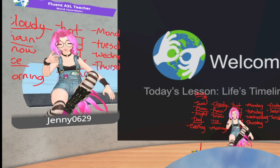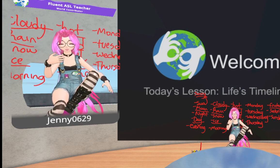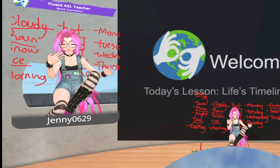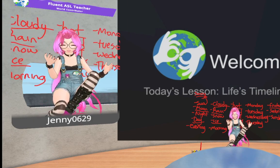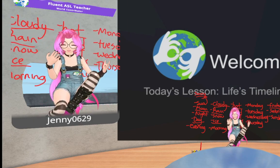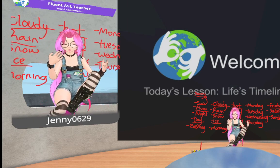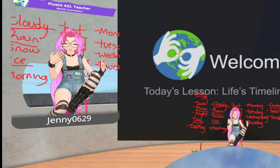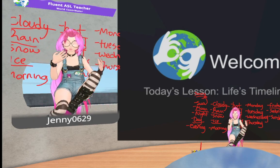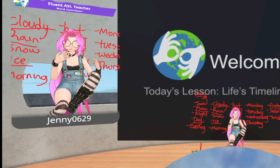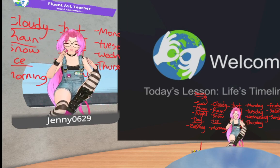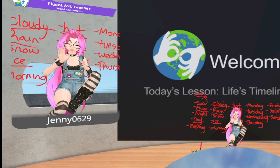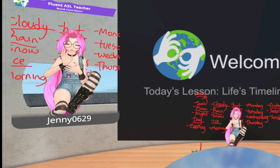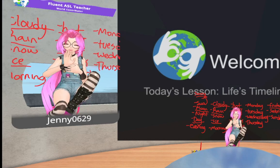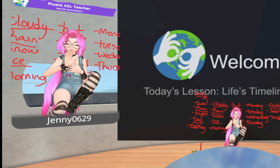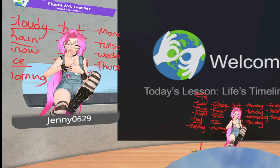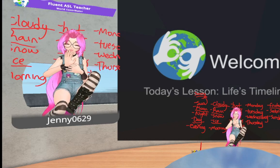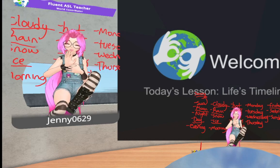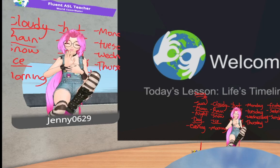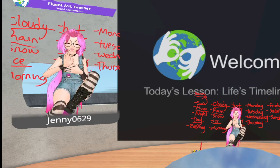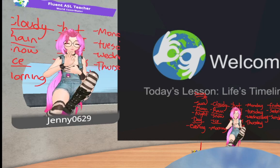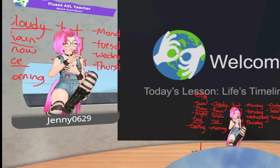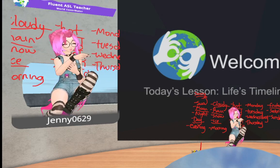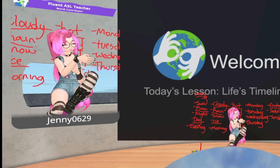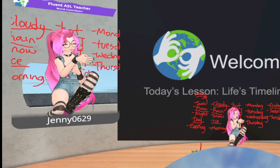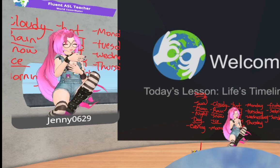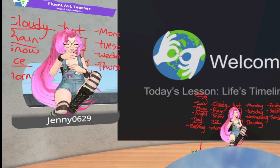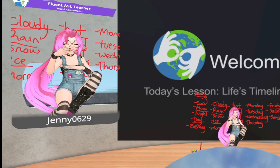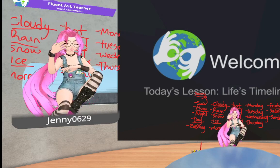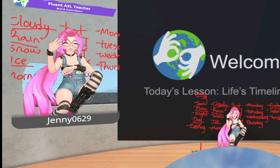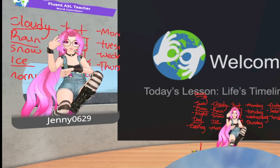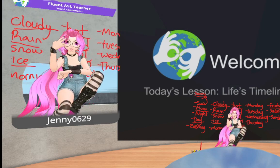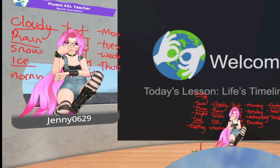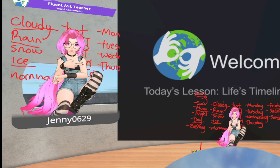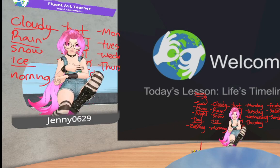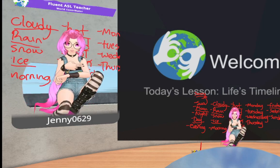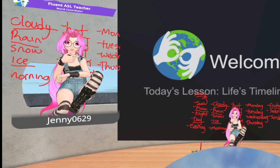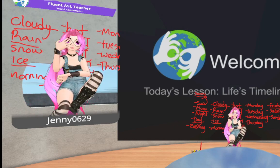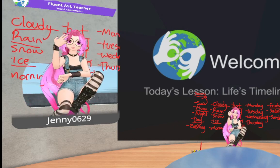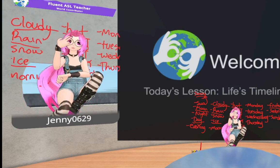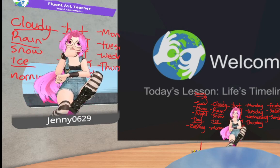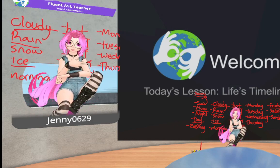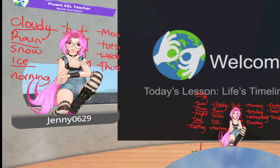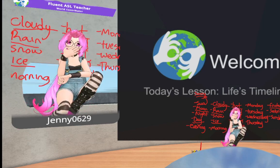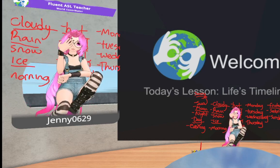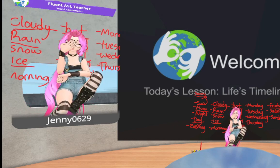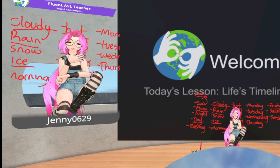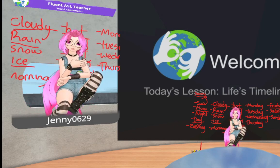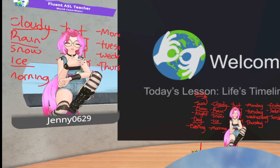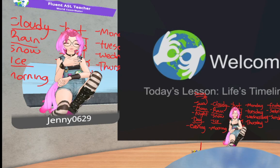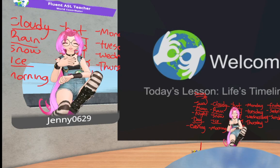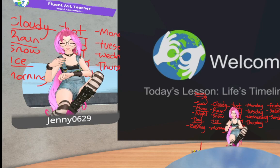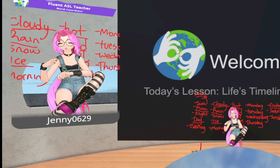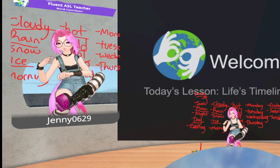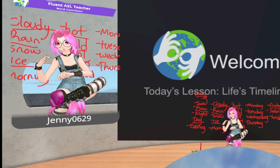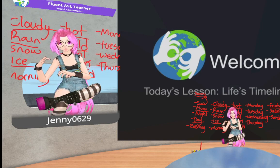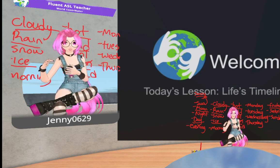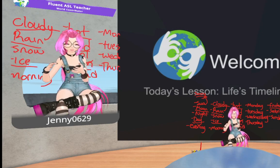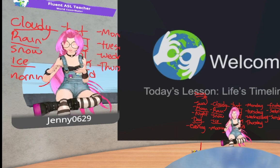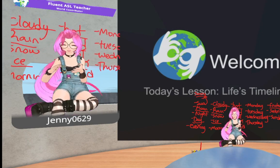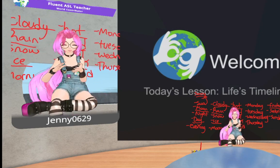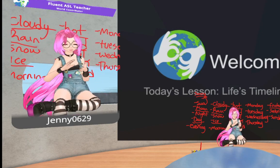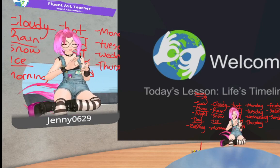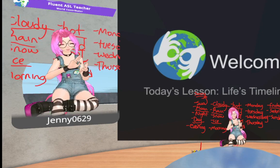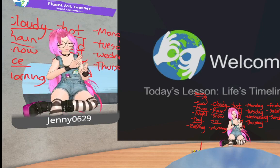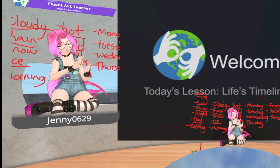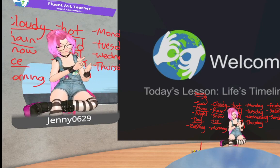just with one hand. You could do all the numbers with one hand. So like you were saying, yeah. So 2 days, 3 days, 4 days, but it's also with a lot